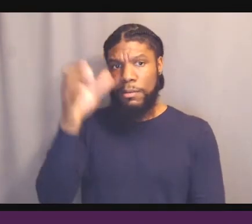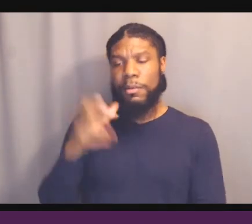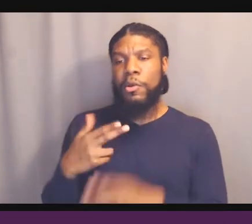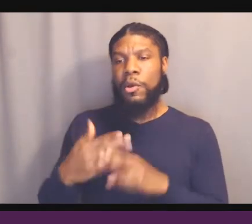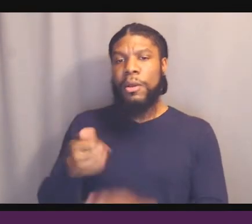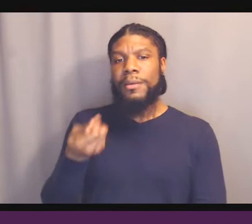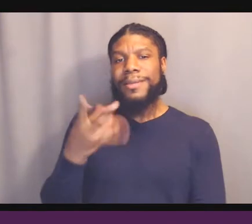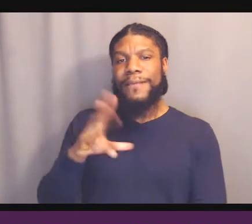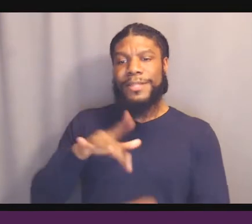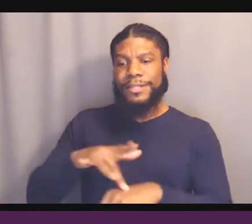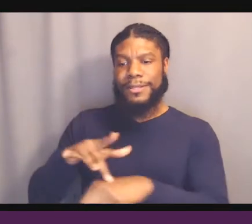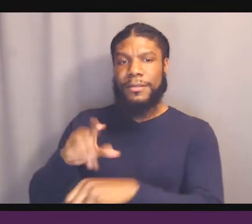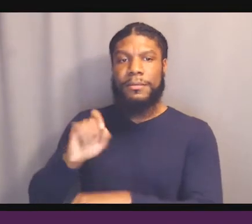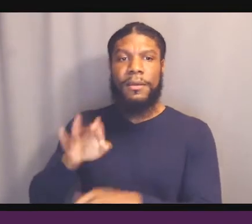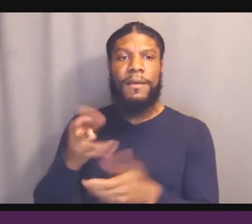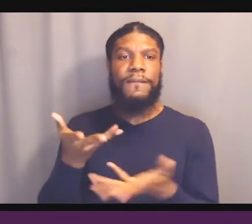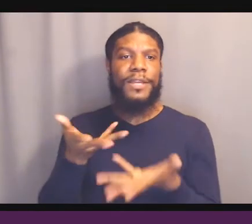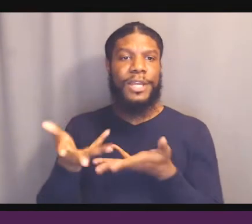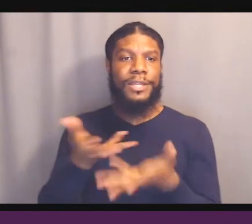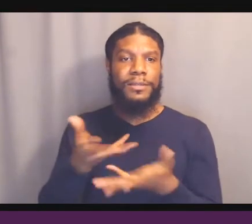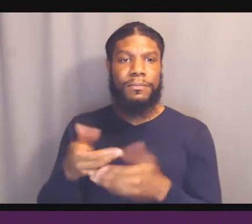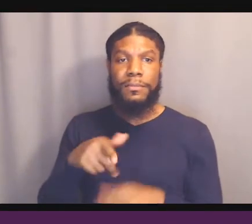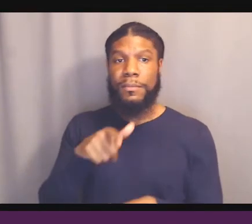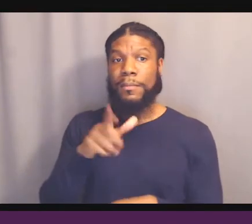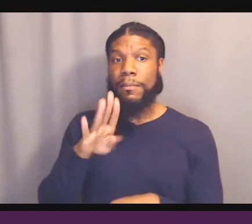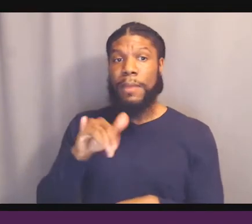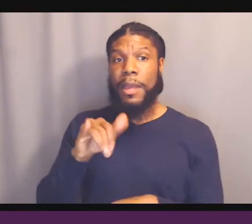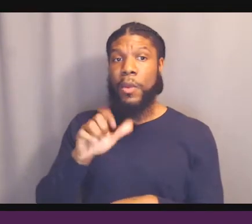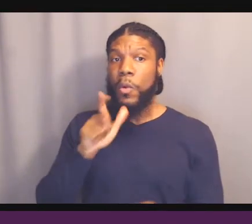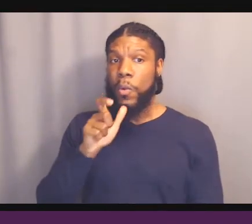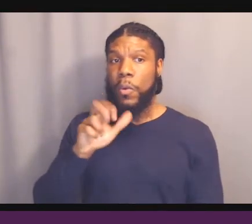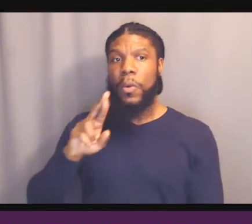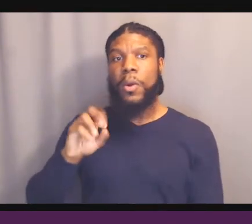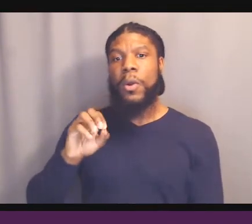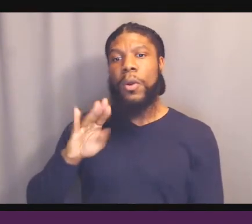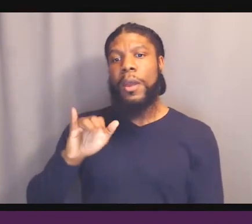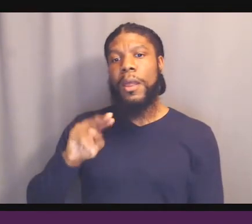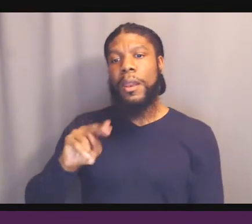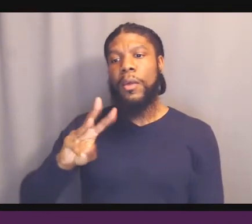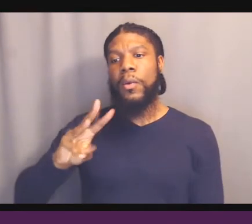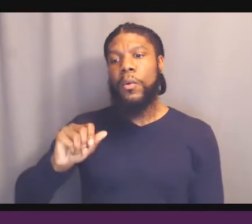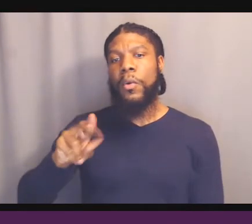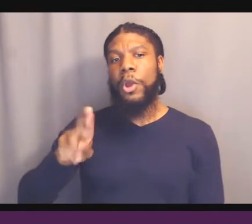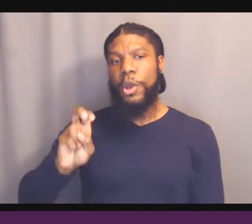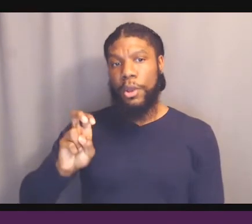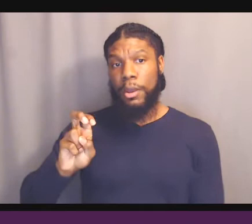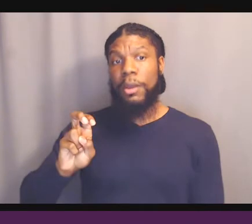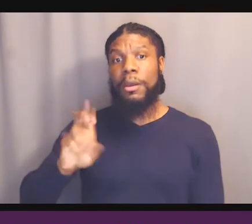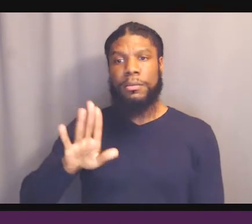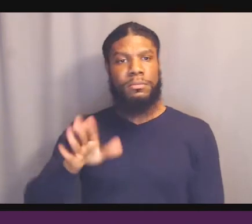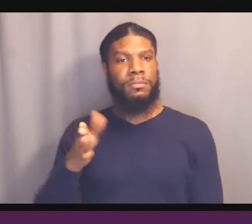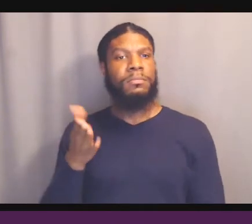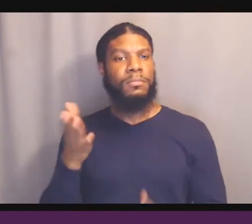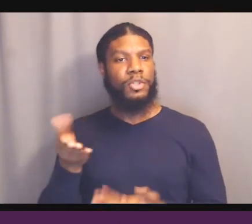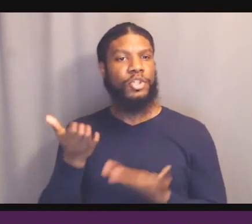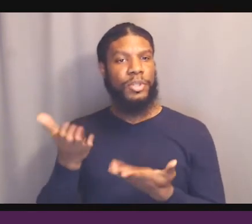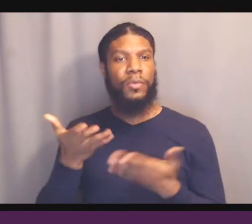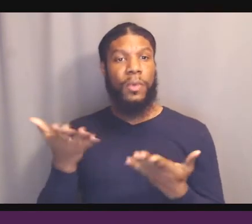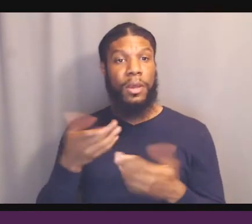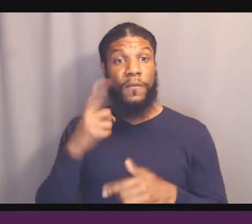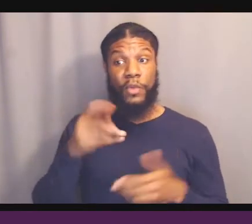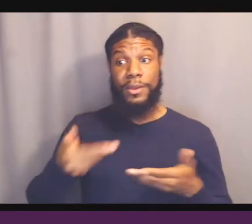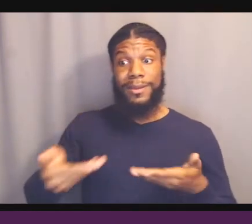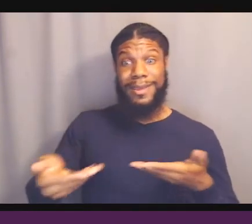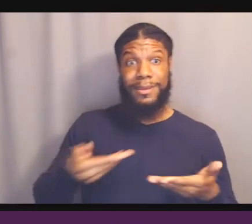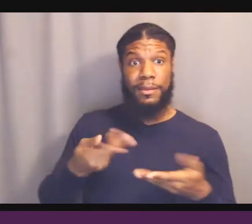of engagement. In other words, Robin Ware suggests that for guests, in the first 72 hours